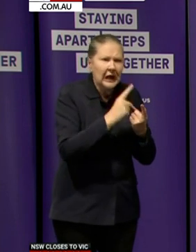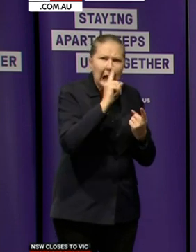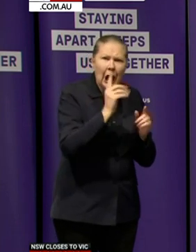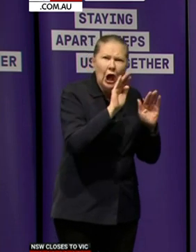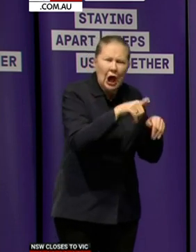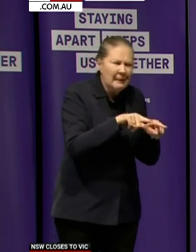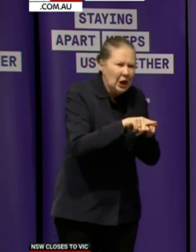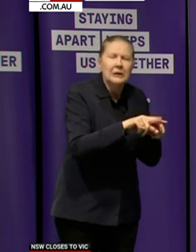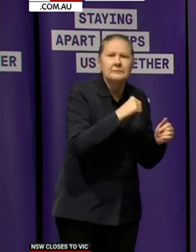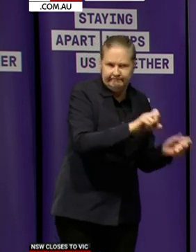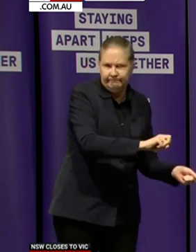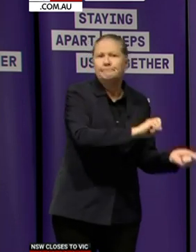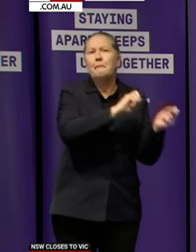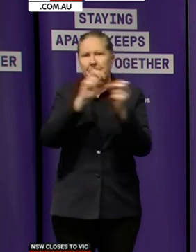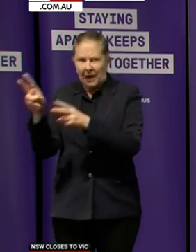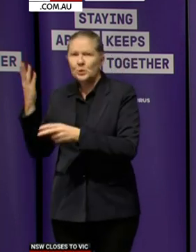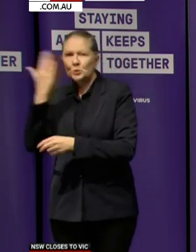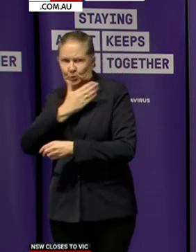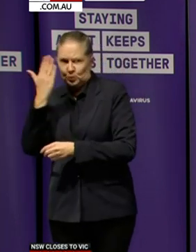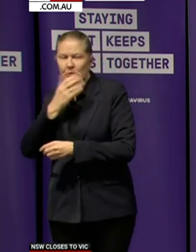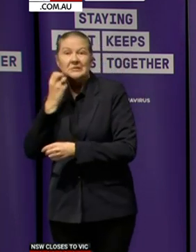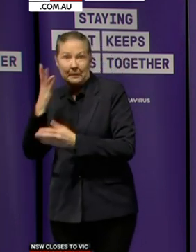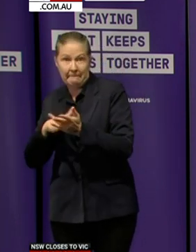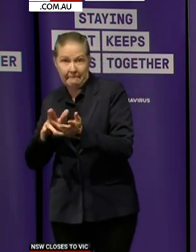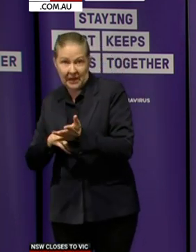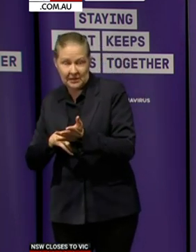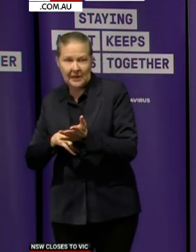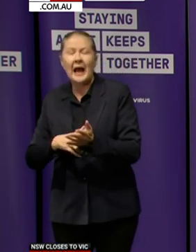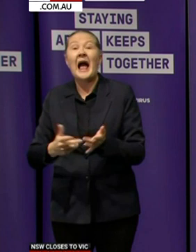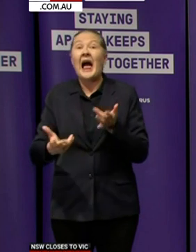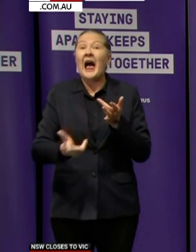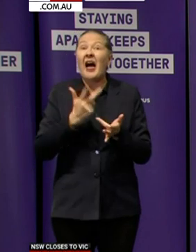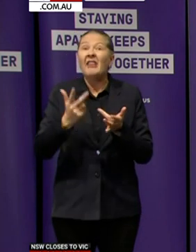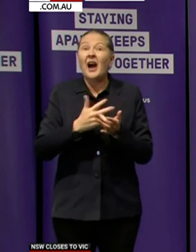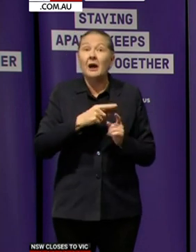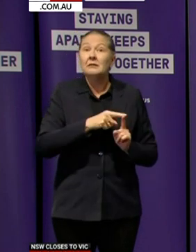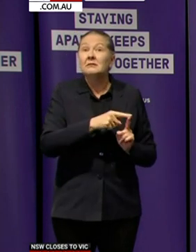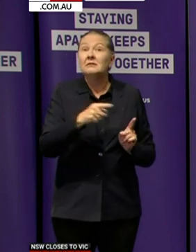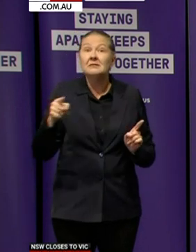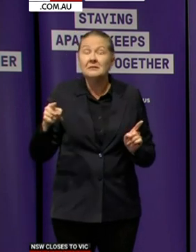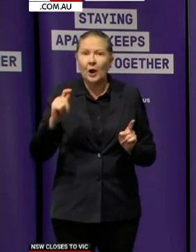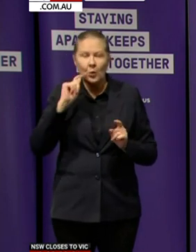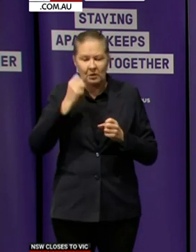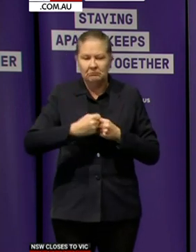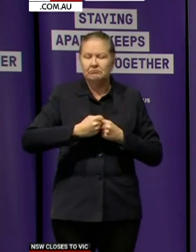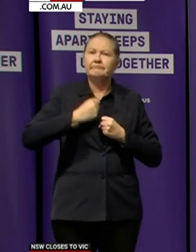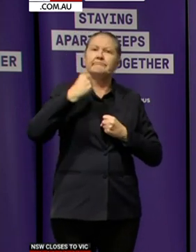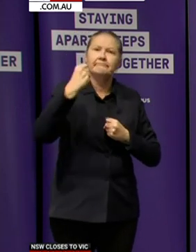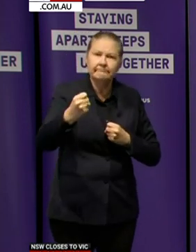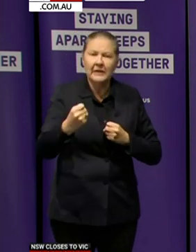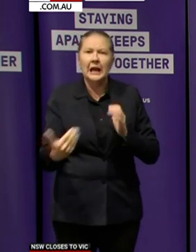for all other students, we will extend the school holidays for a further week There will be 5 pupil-free days next